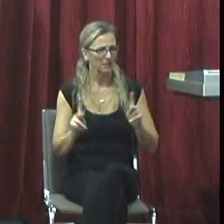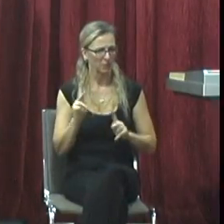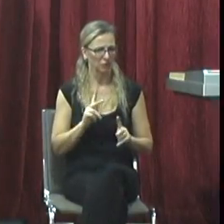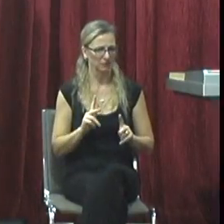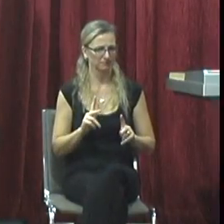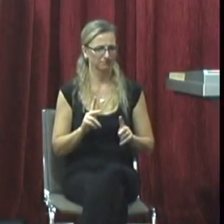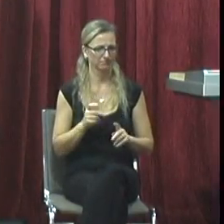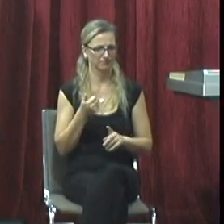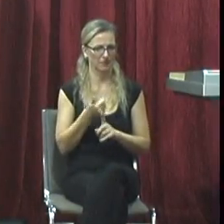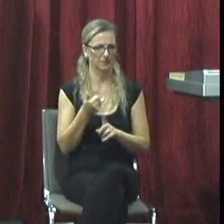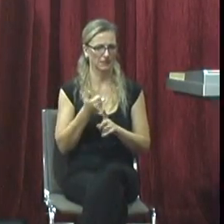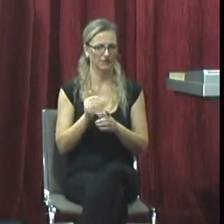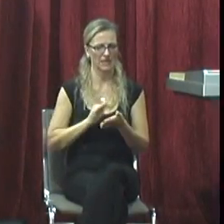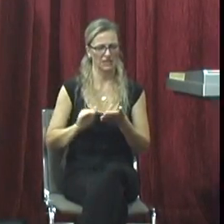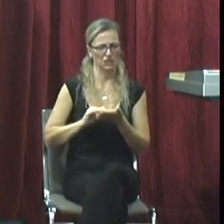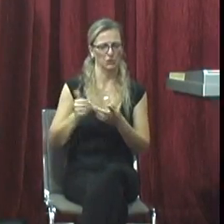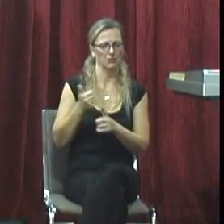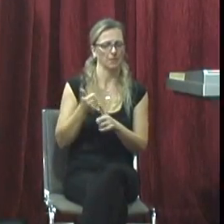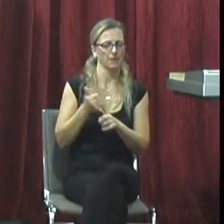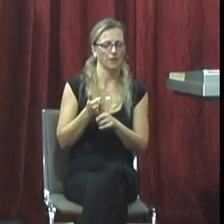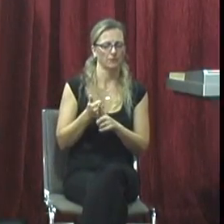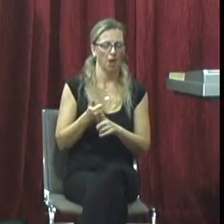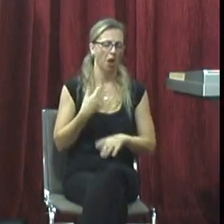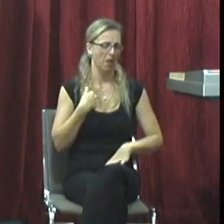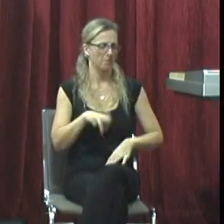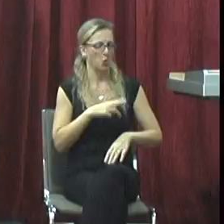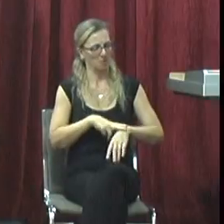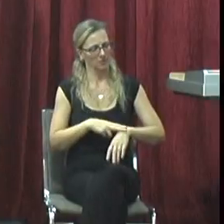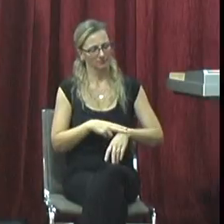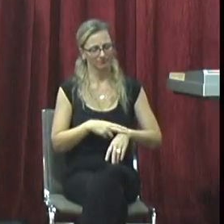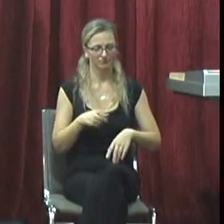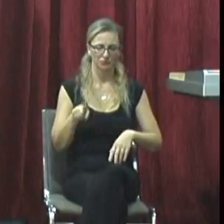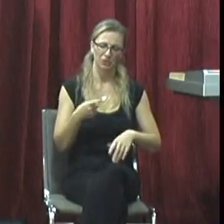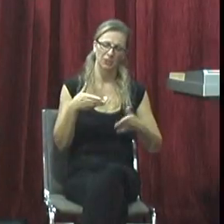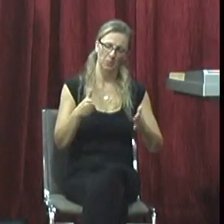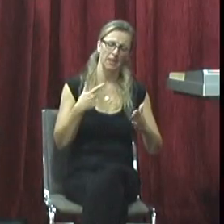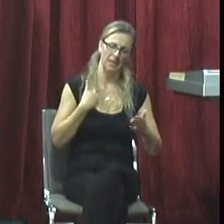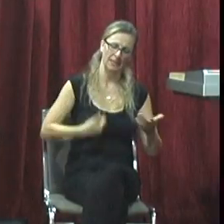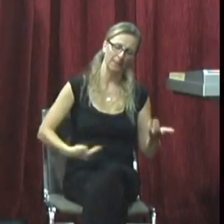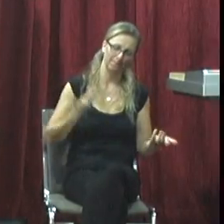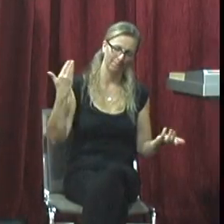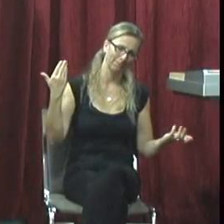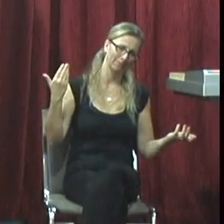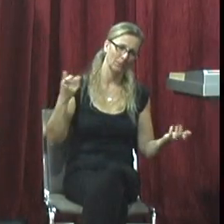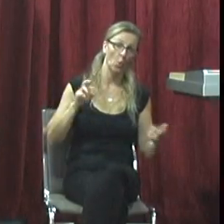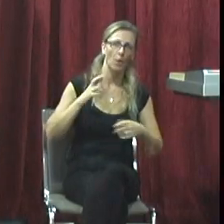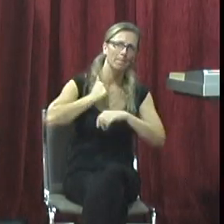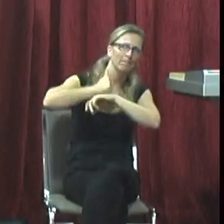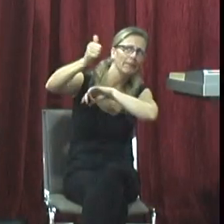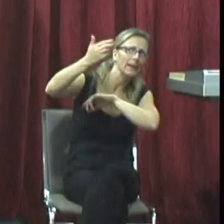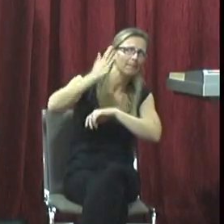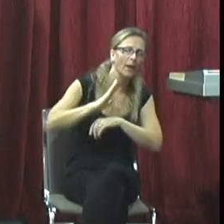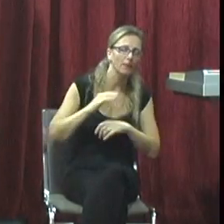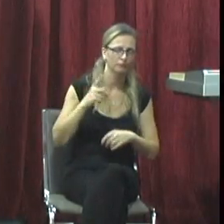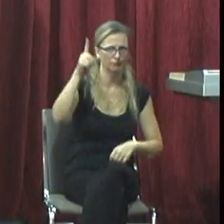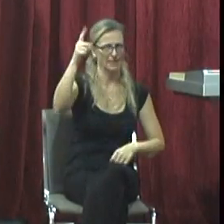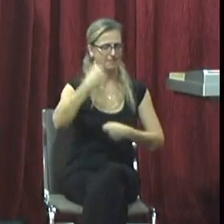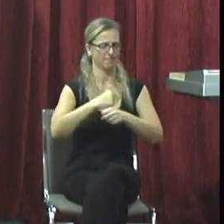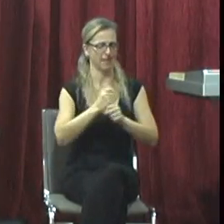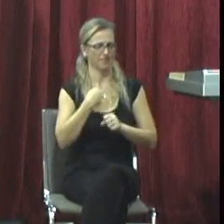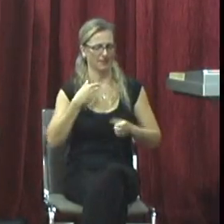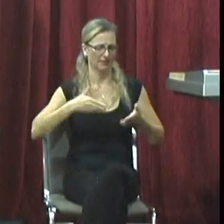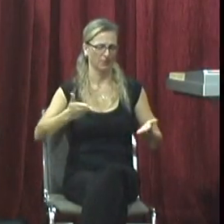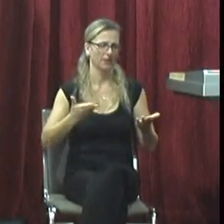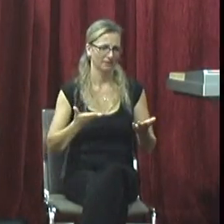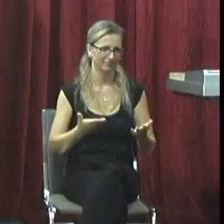normal. Everyone does those things. It's just the way I am. Or they blame God for the way they have been made. God,